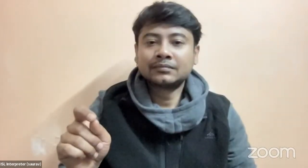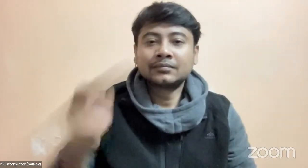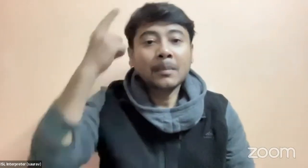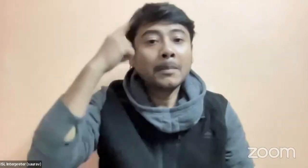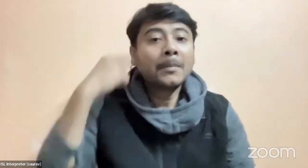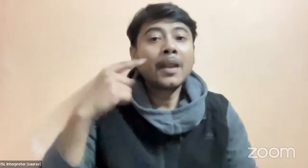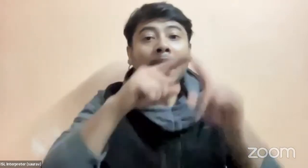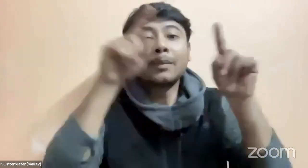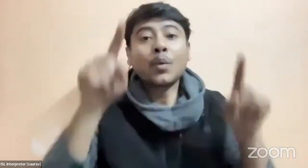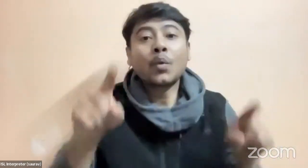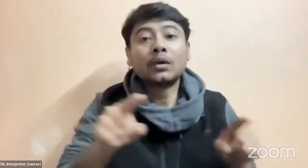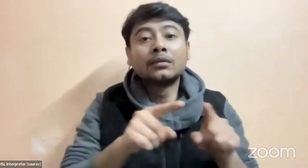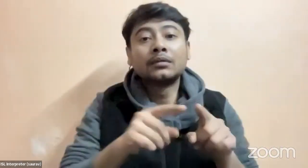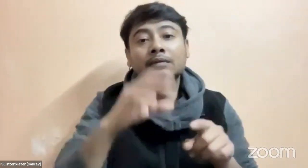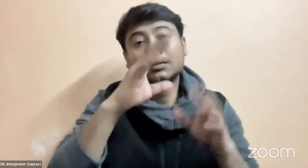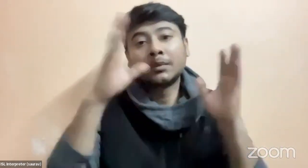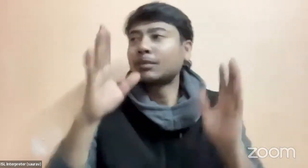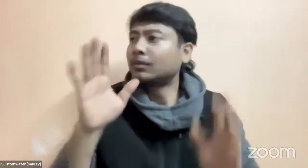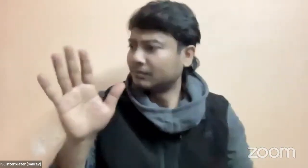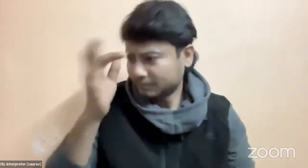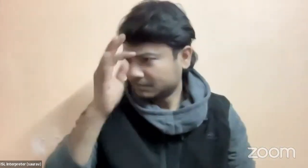answer.